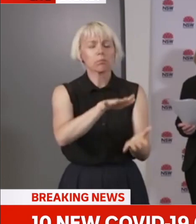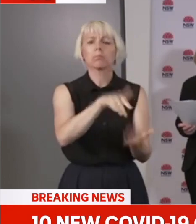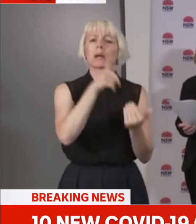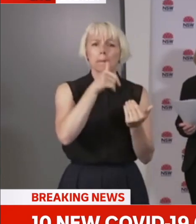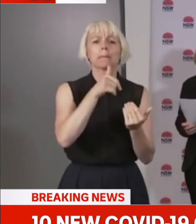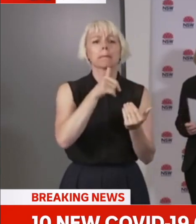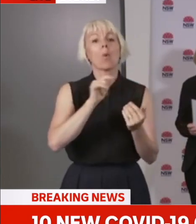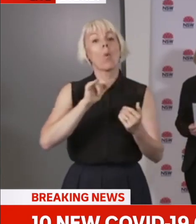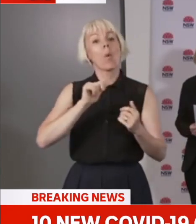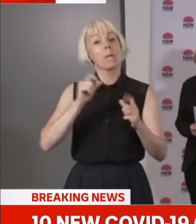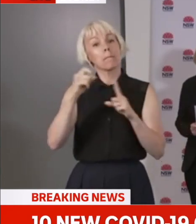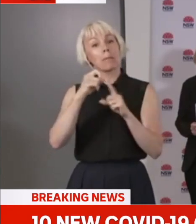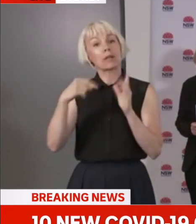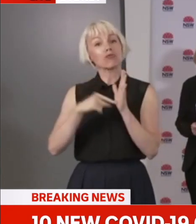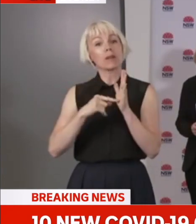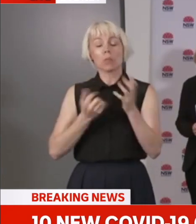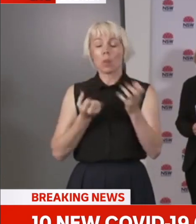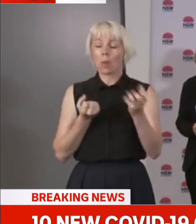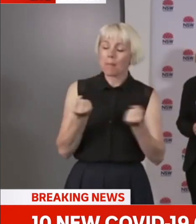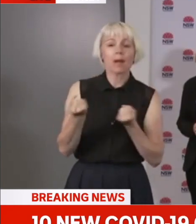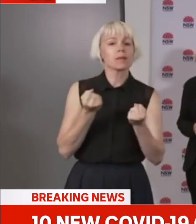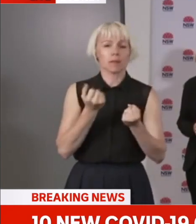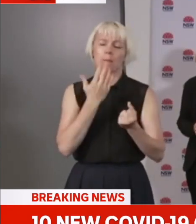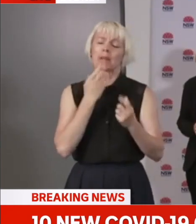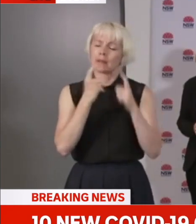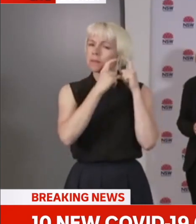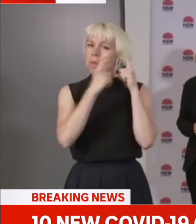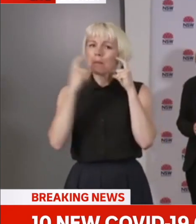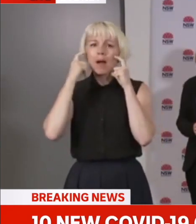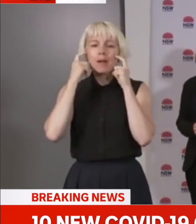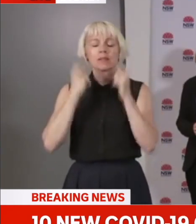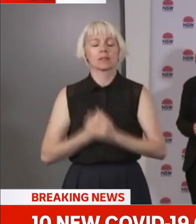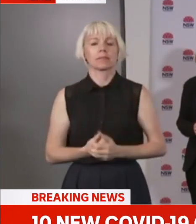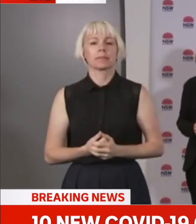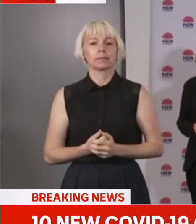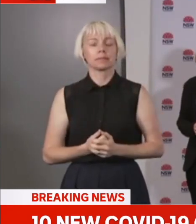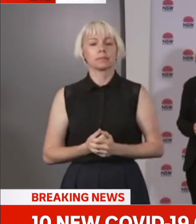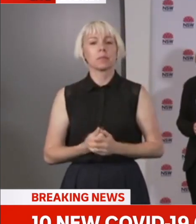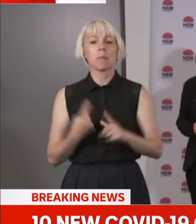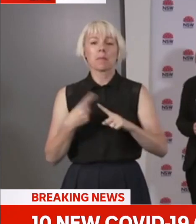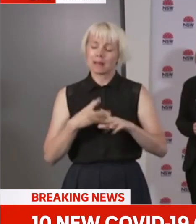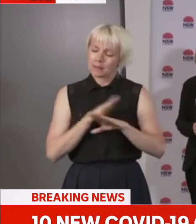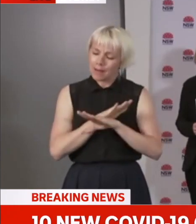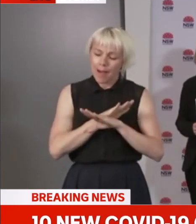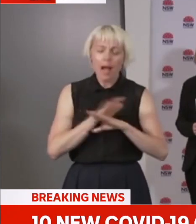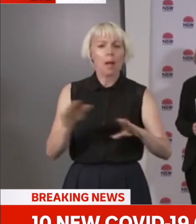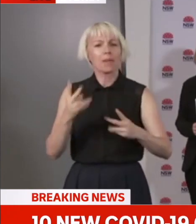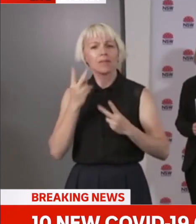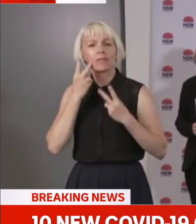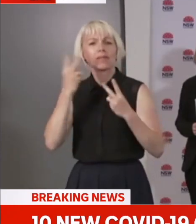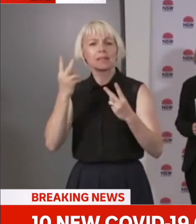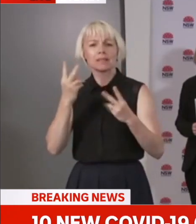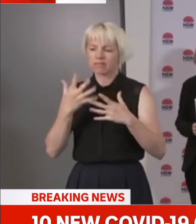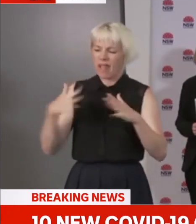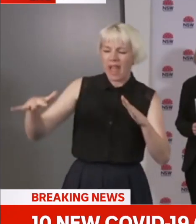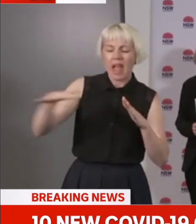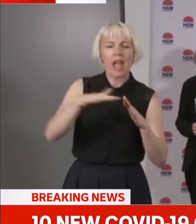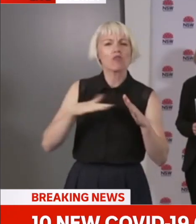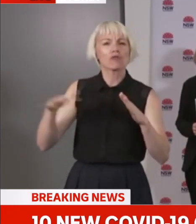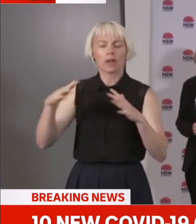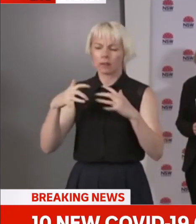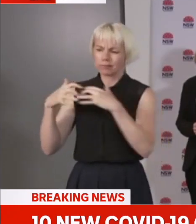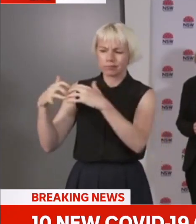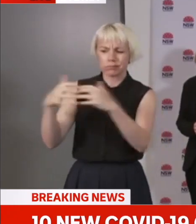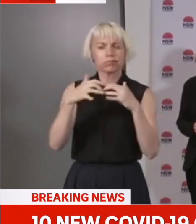transport. And of course, stay away from non-essential activities, such as entering what we regard as those high-risk venues, whether it's